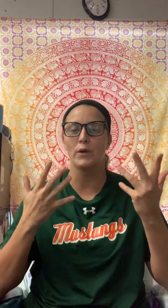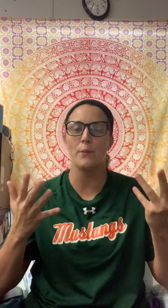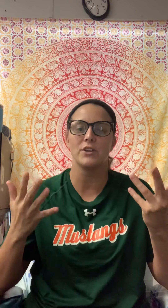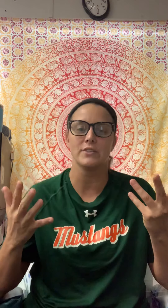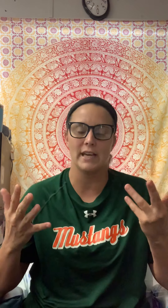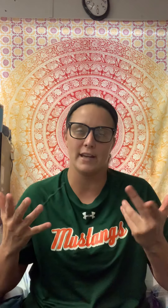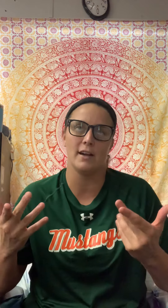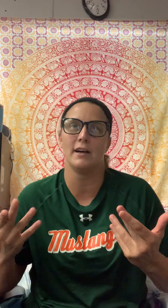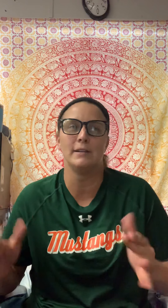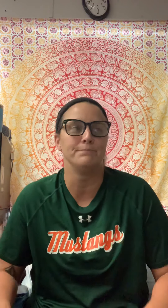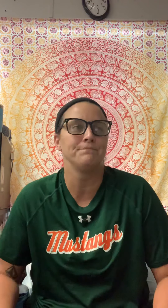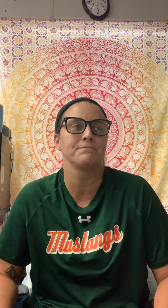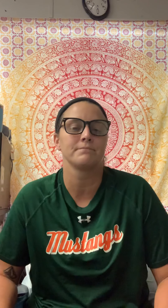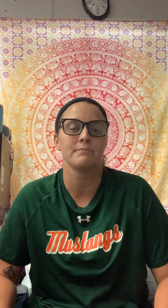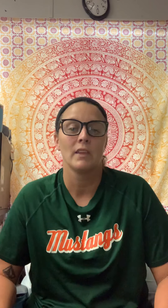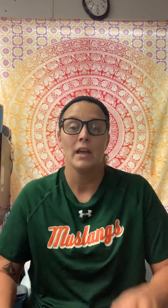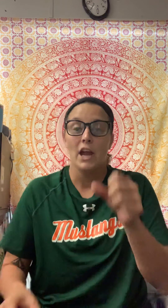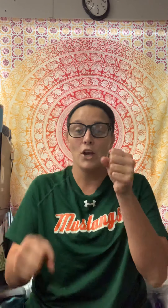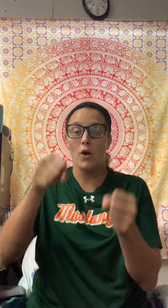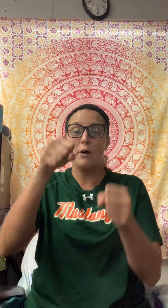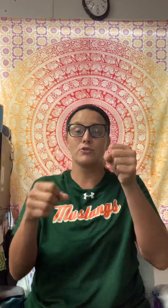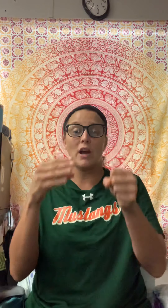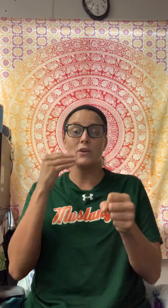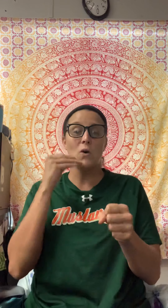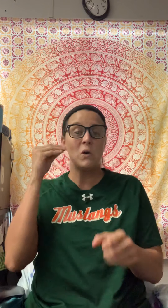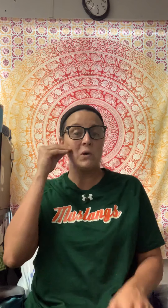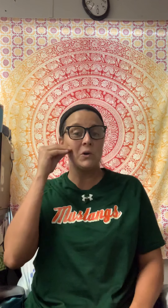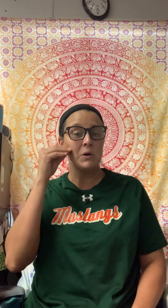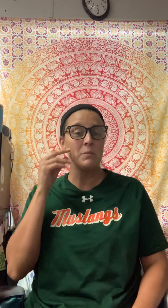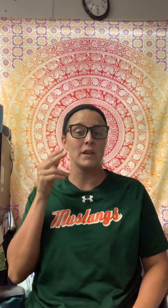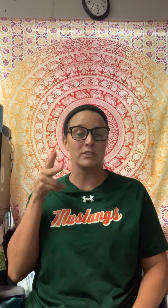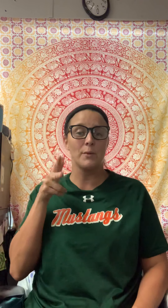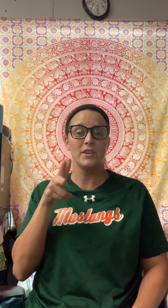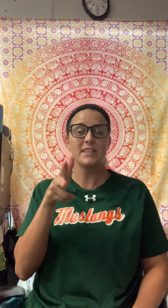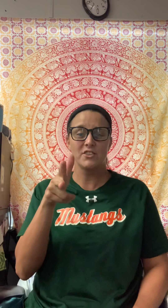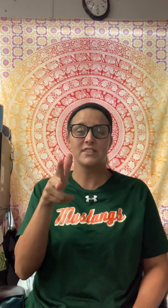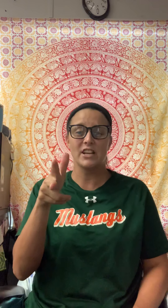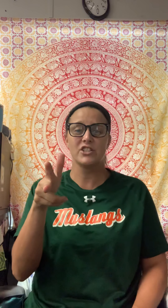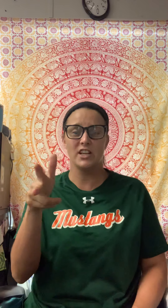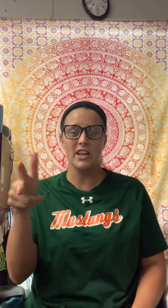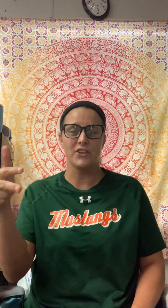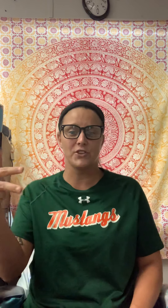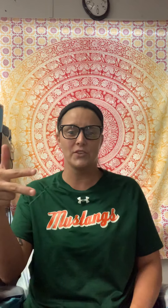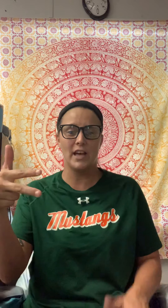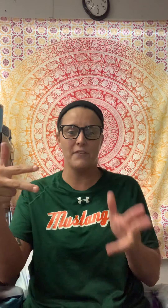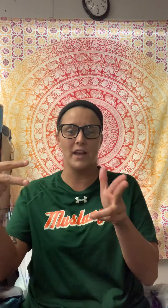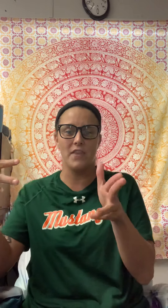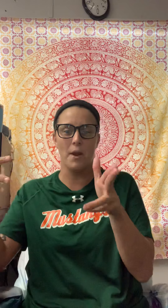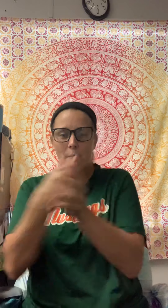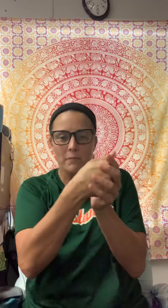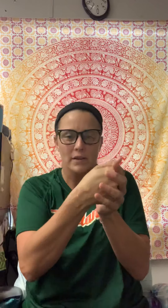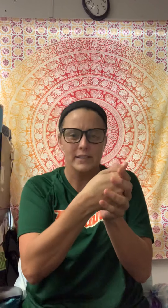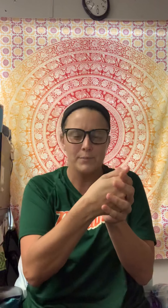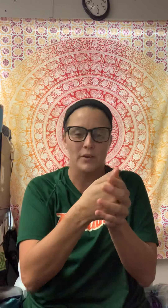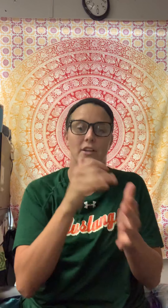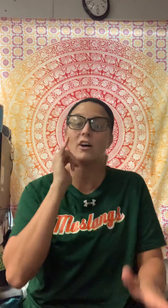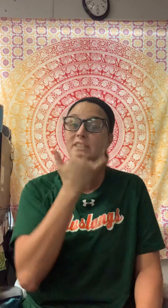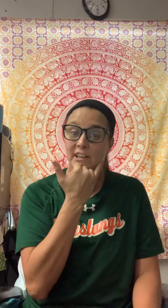would use that, I was driving home and I was coming to this intersection and I turned left and then T-bone, and all of a sudden